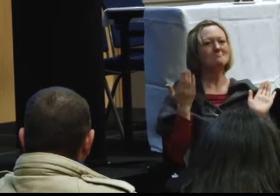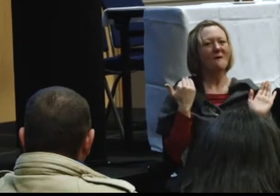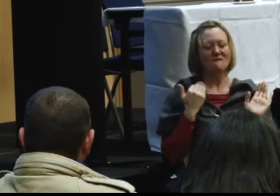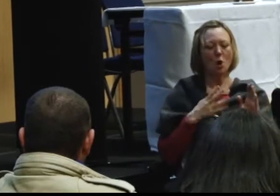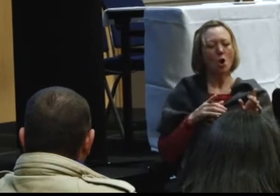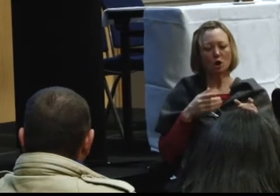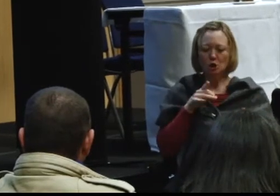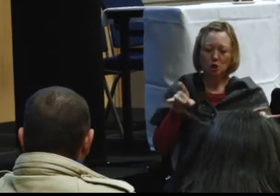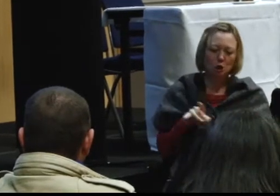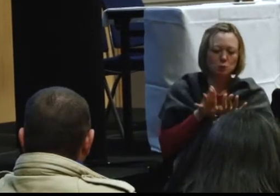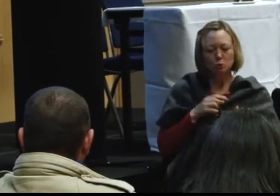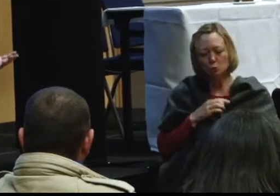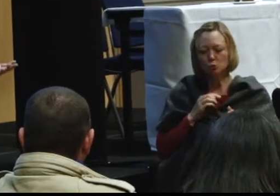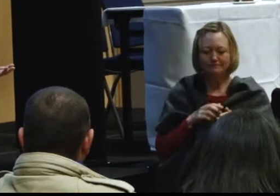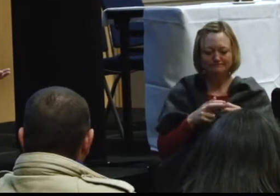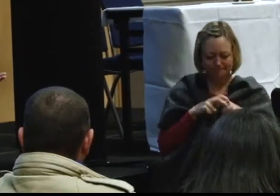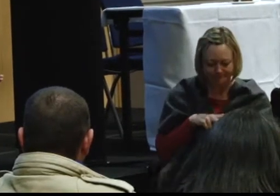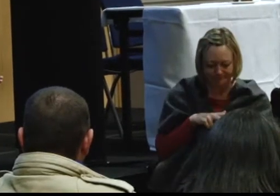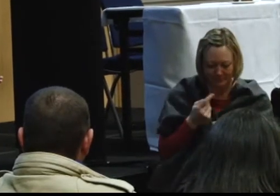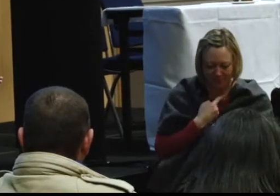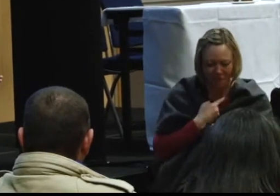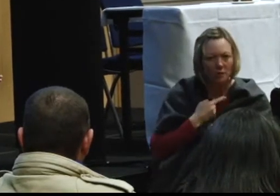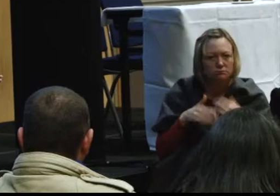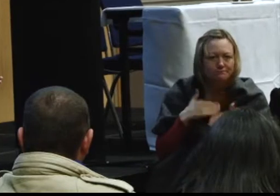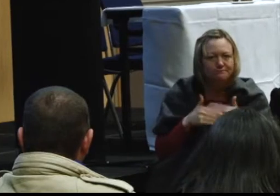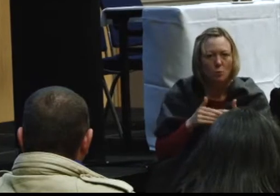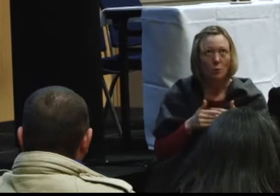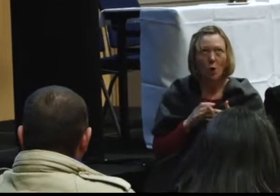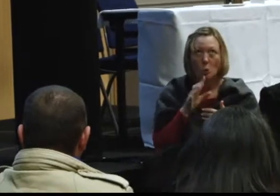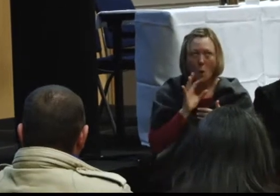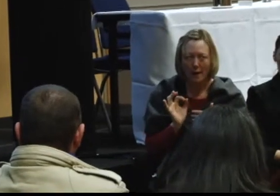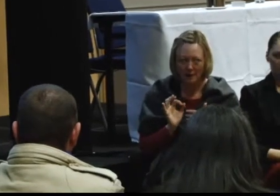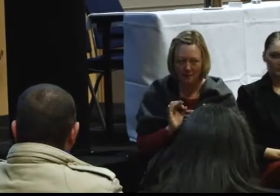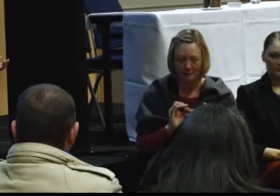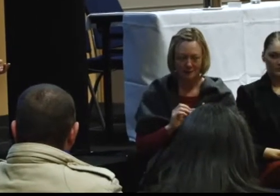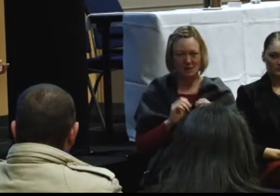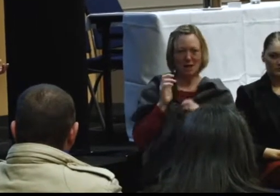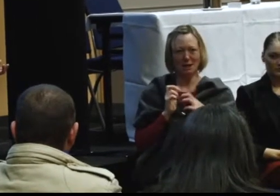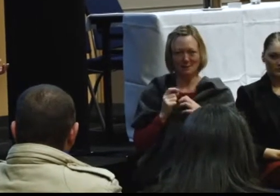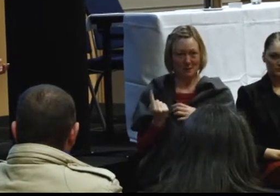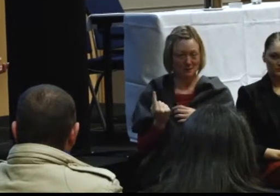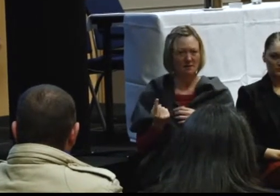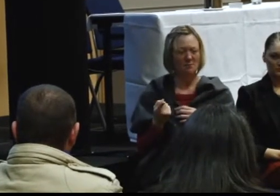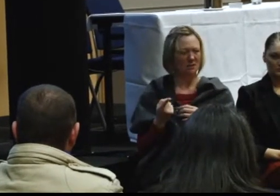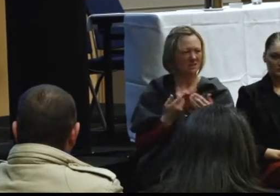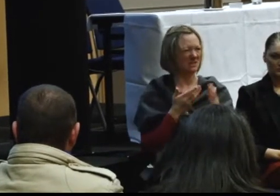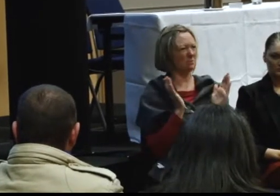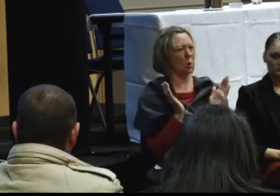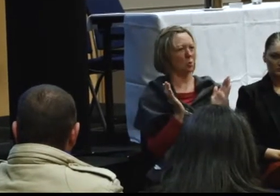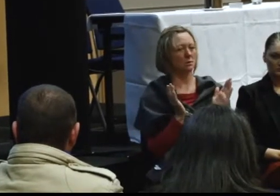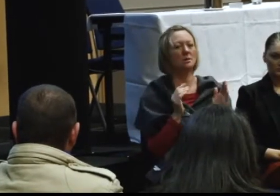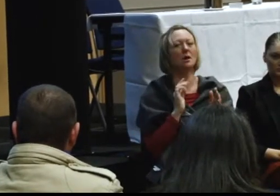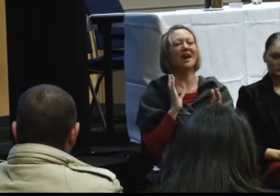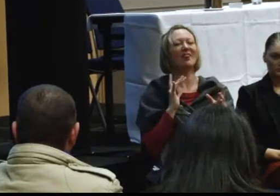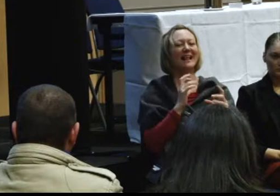themselves, or not quietly, but certainly not exposing their learning so much that they became used to in the end. So one of the things we started